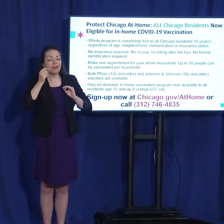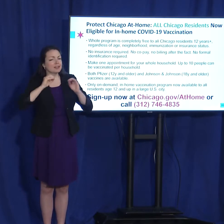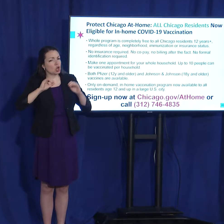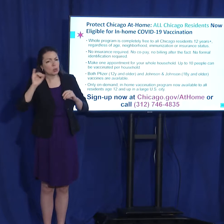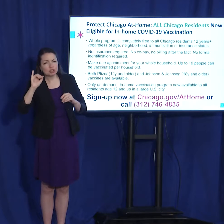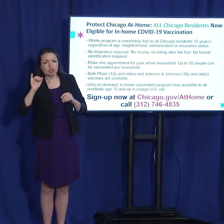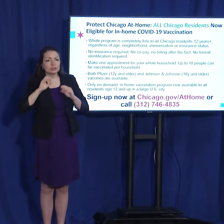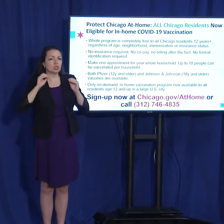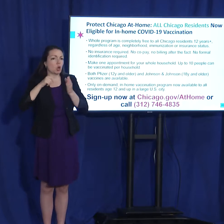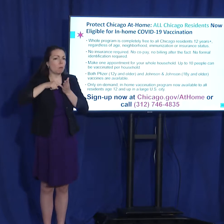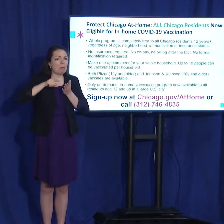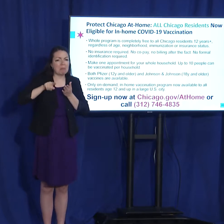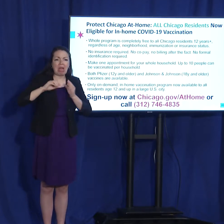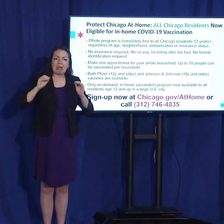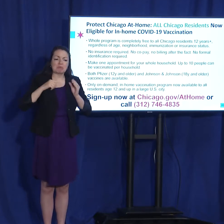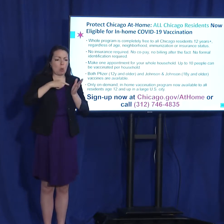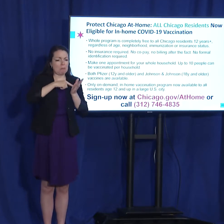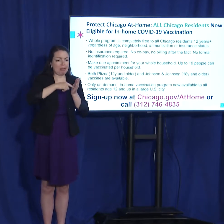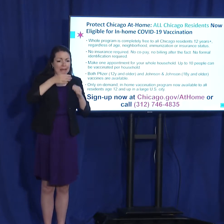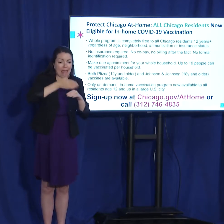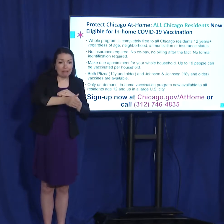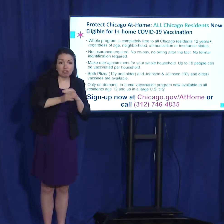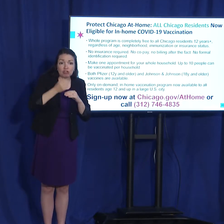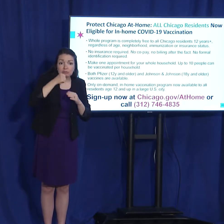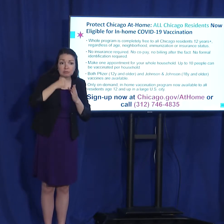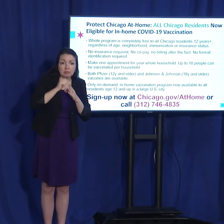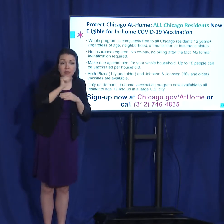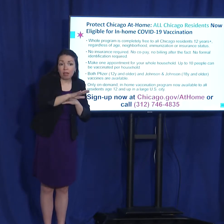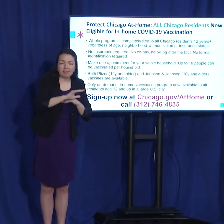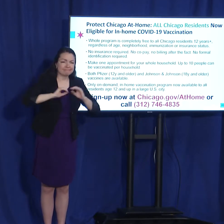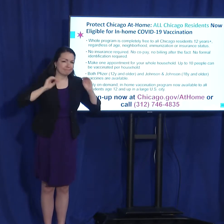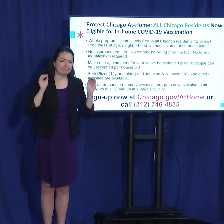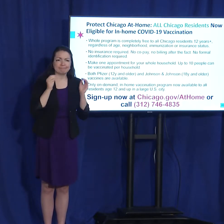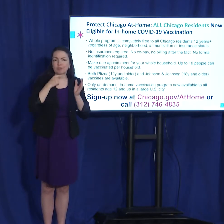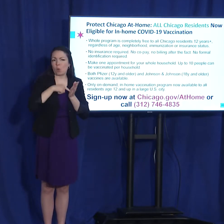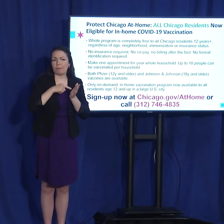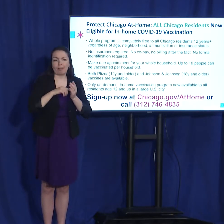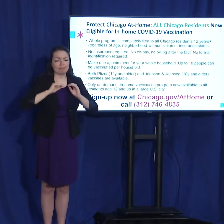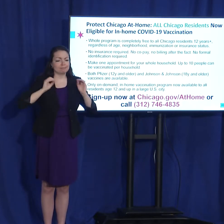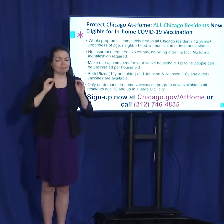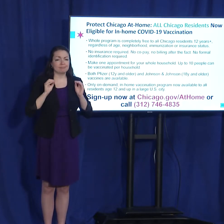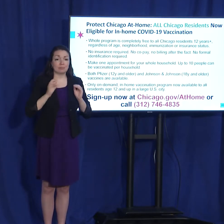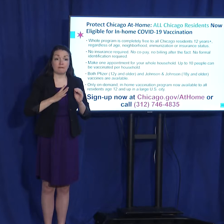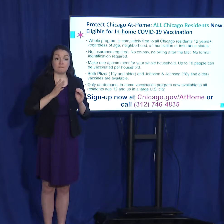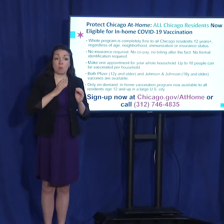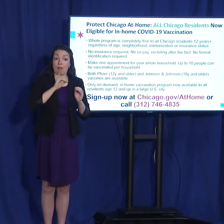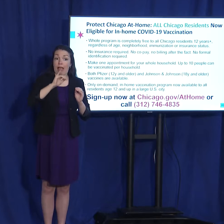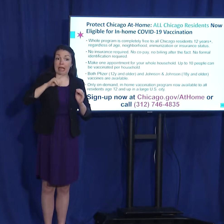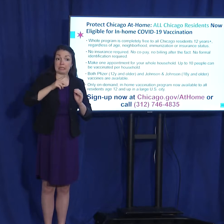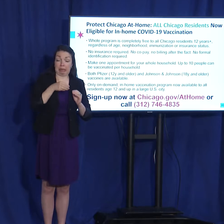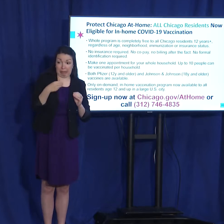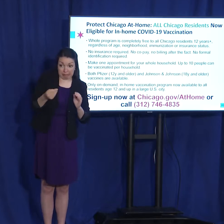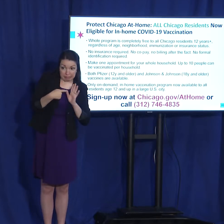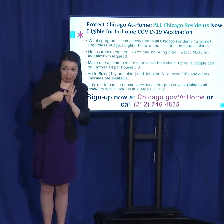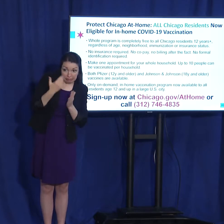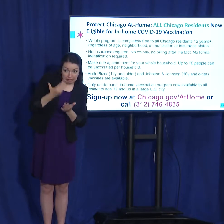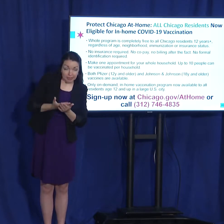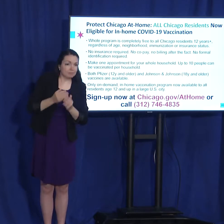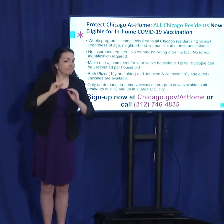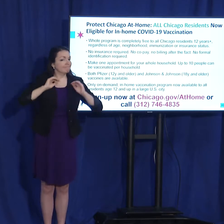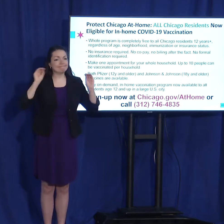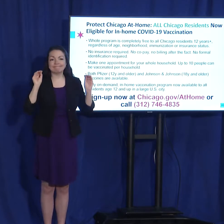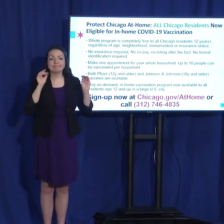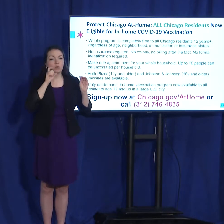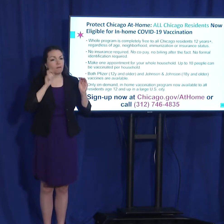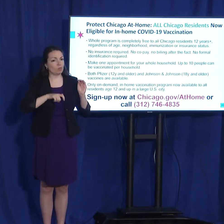no copay. There is no billing after the fact. There is also no formal identification required. One of the reasons we're emphasizing